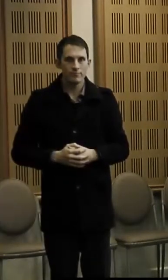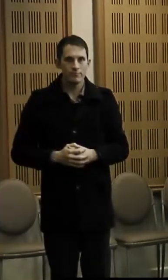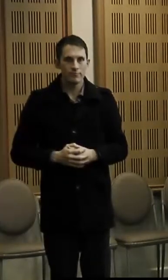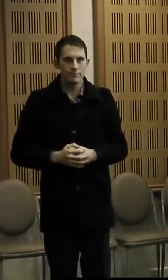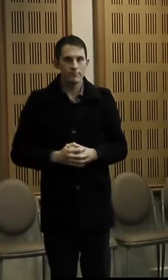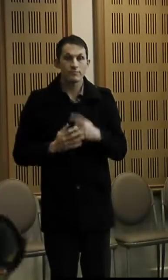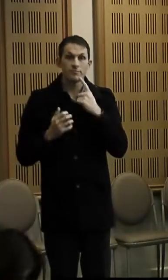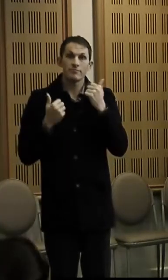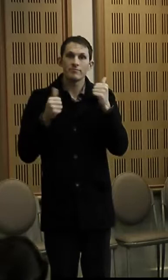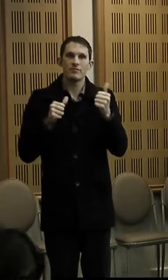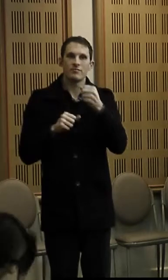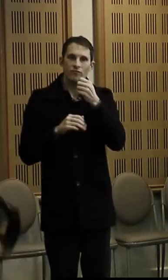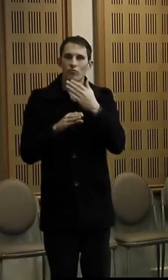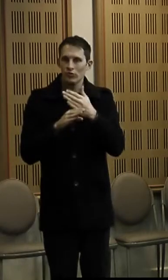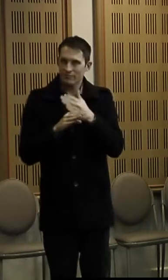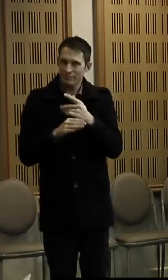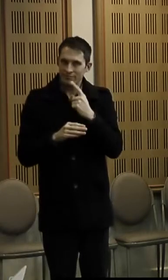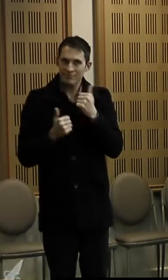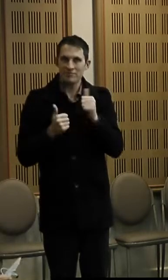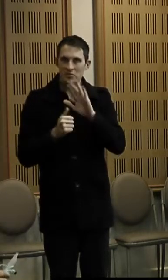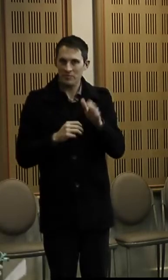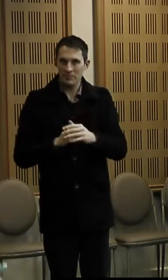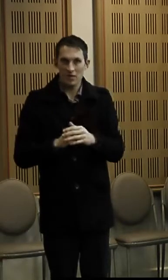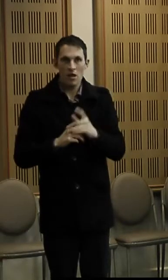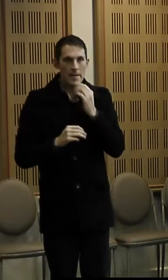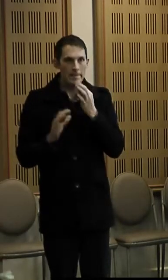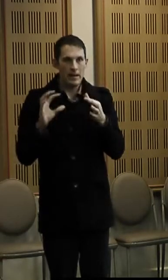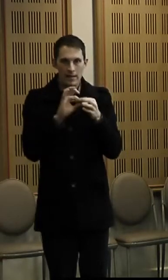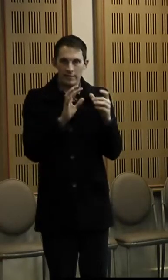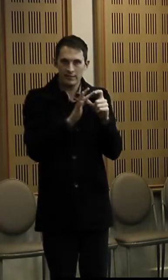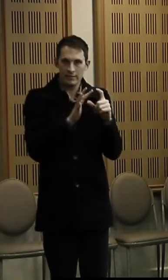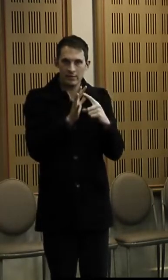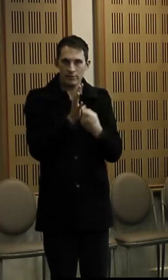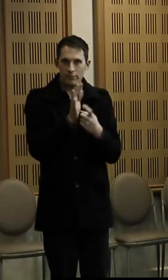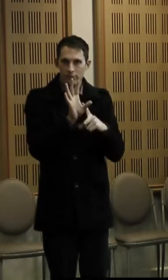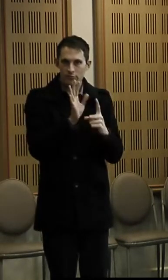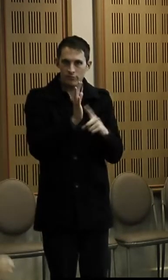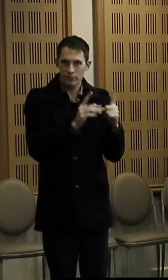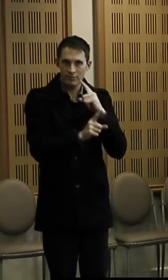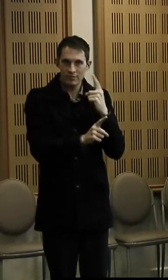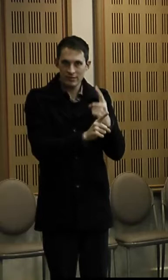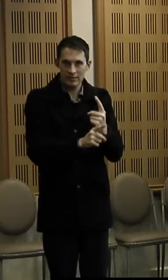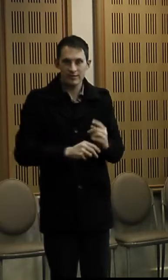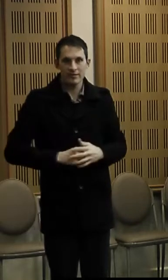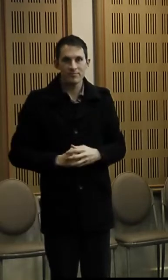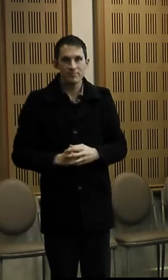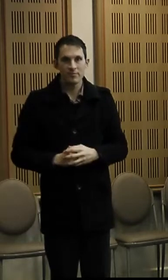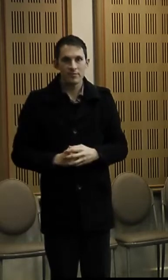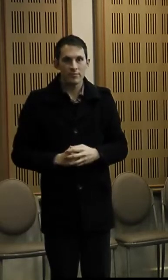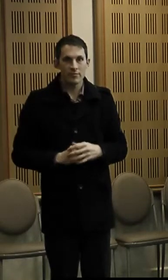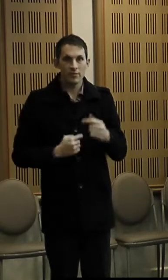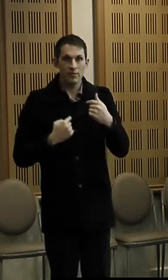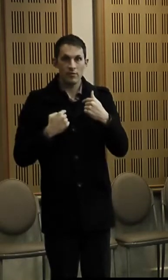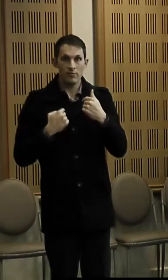Yeah. Hello. Just relating to what Daryl was saying, I think coming from a mental